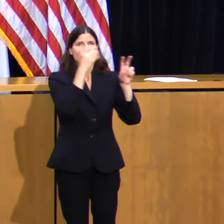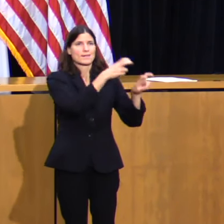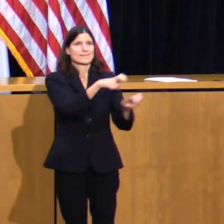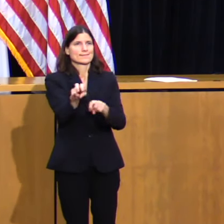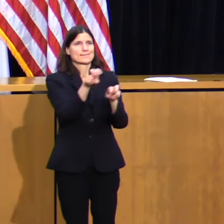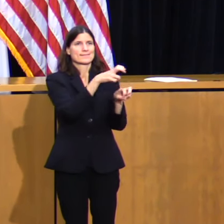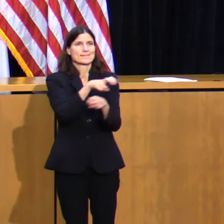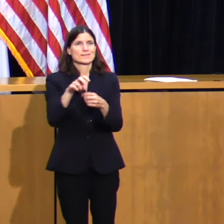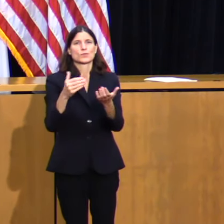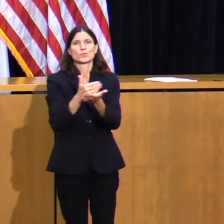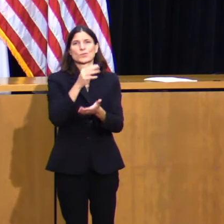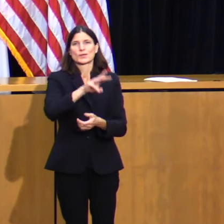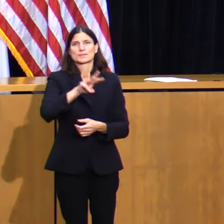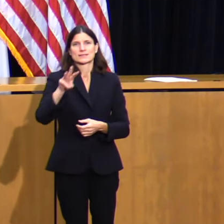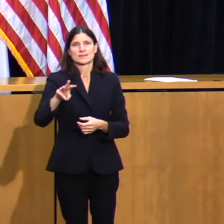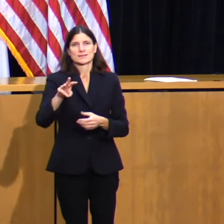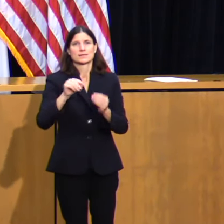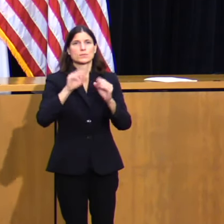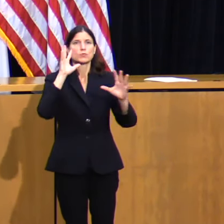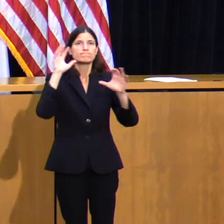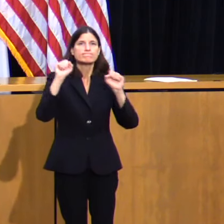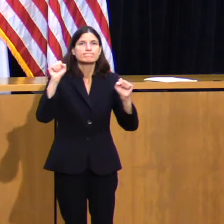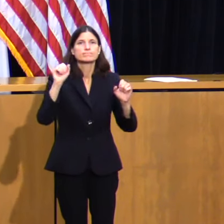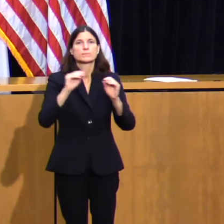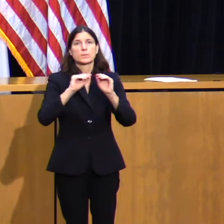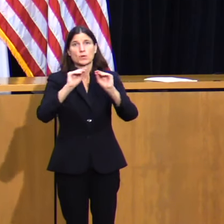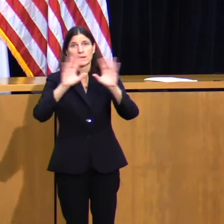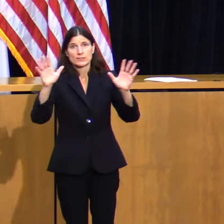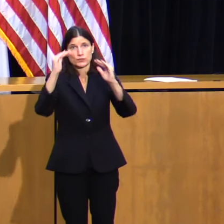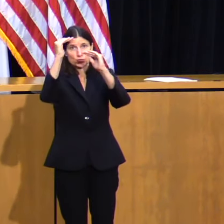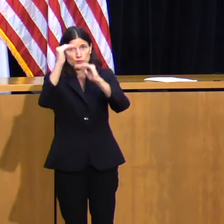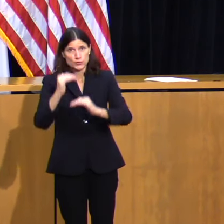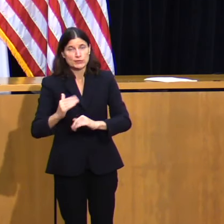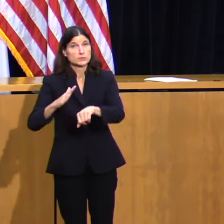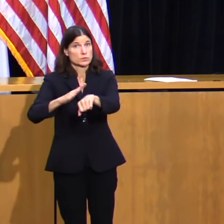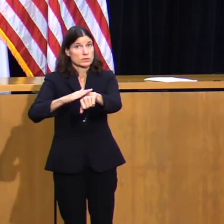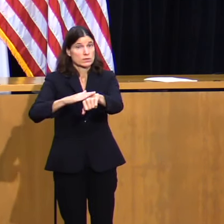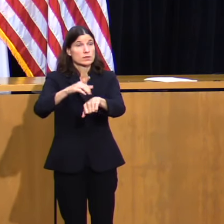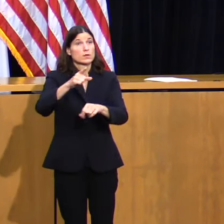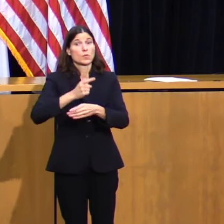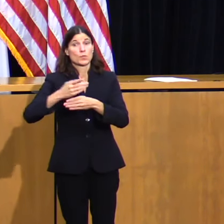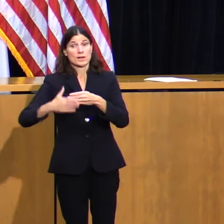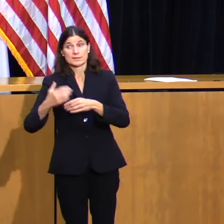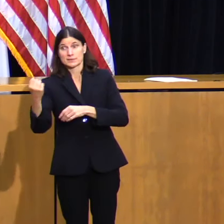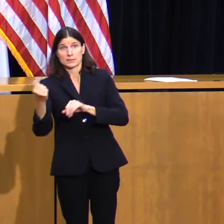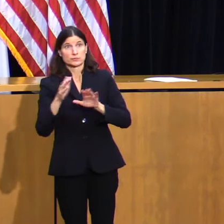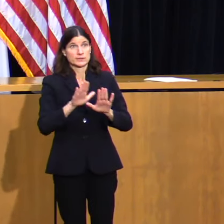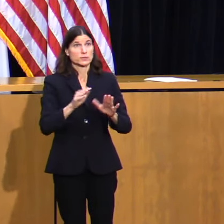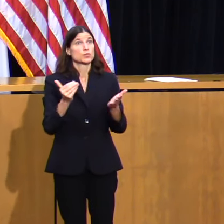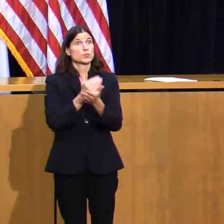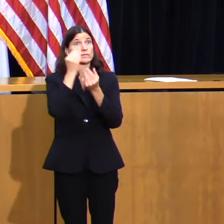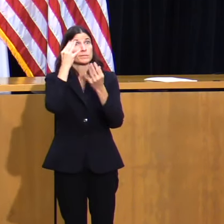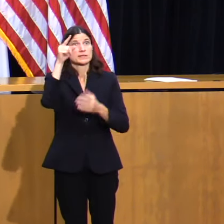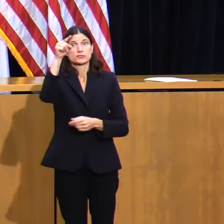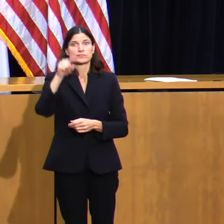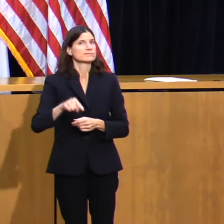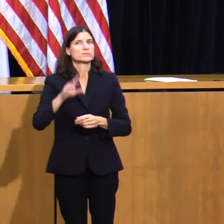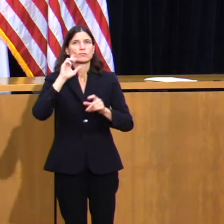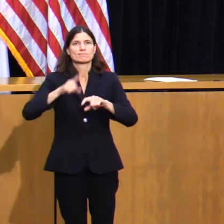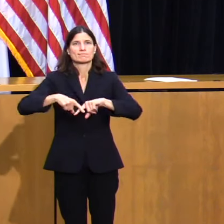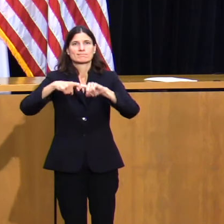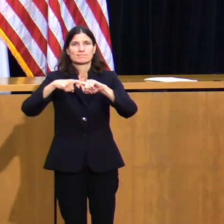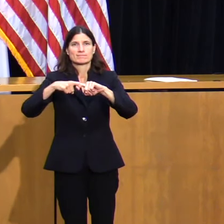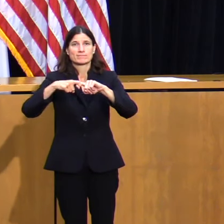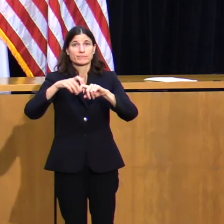be published on Sunday, August 23rd. Monday, August 24th daily dashboard will